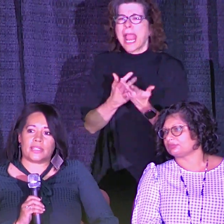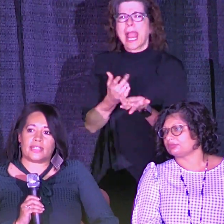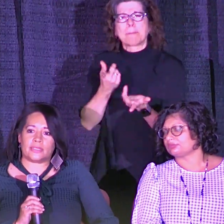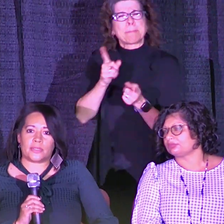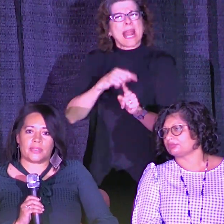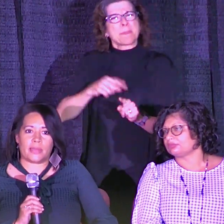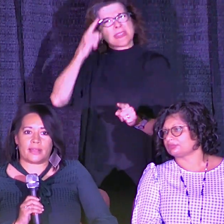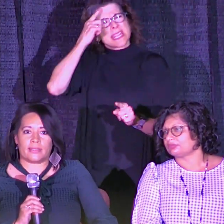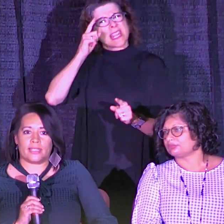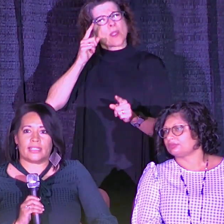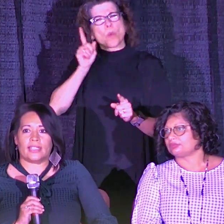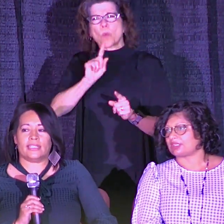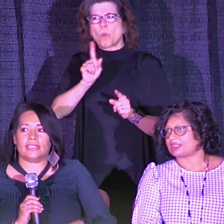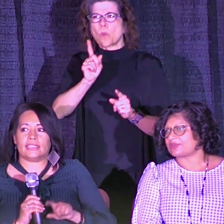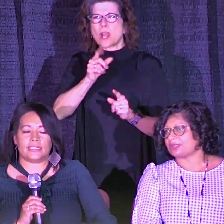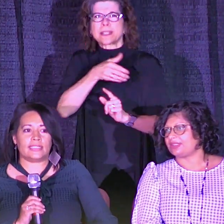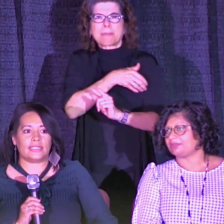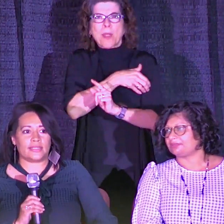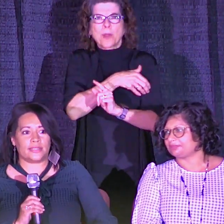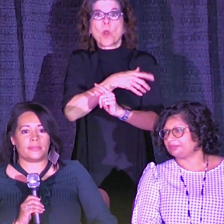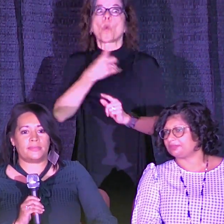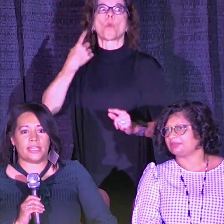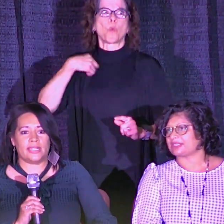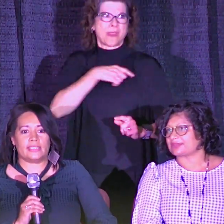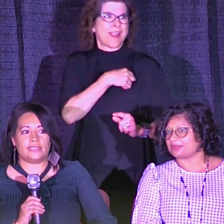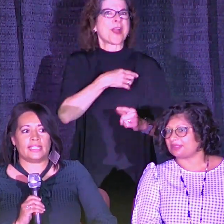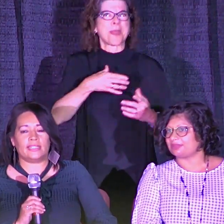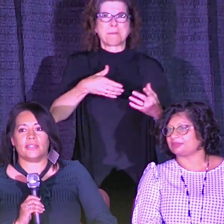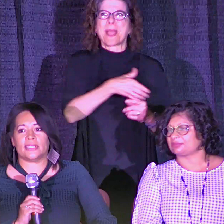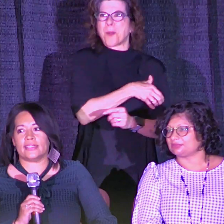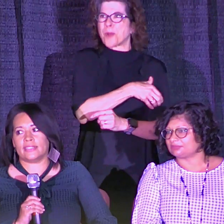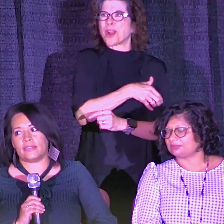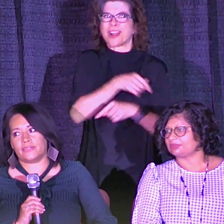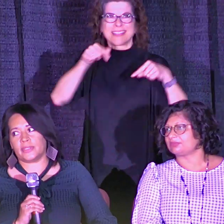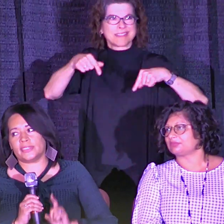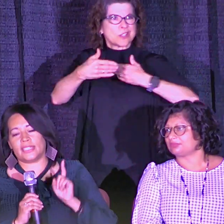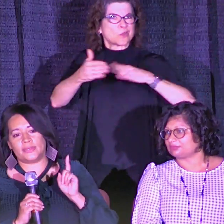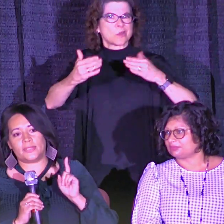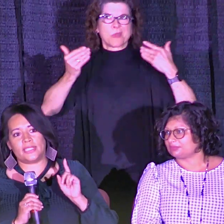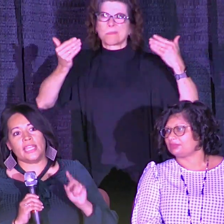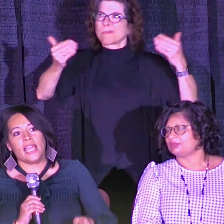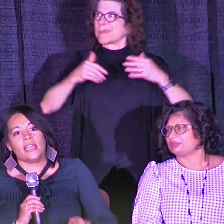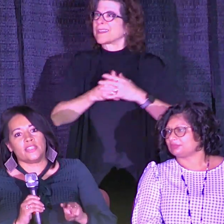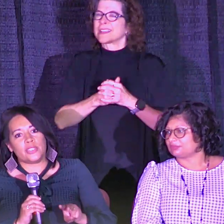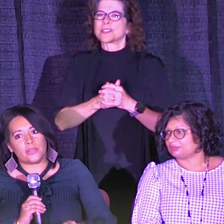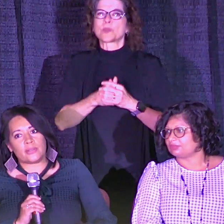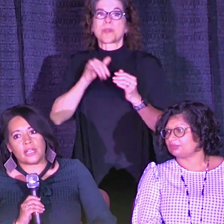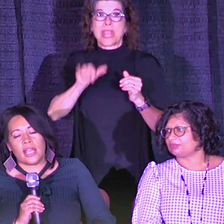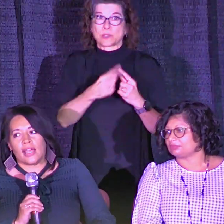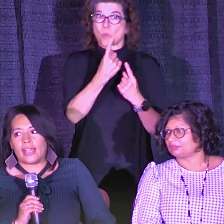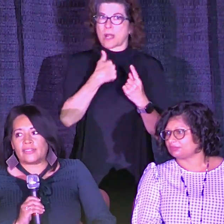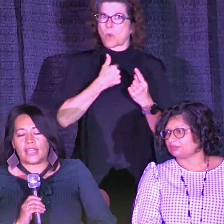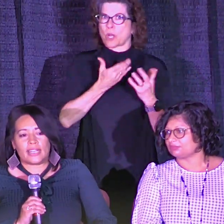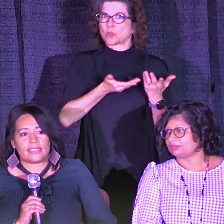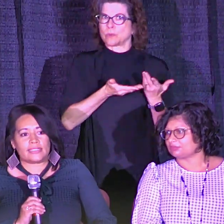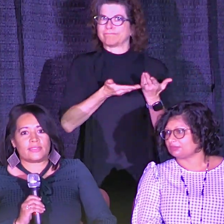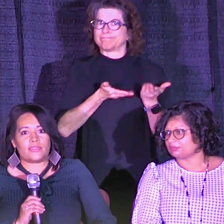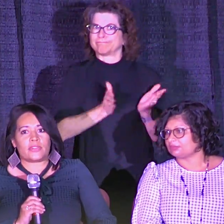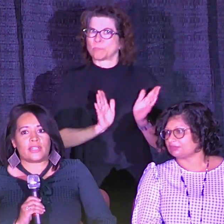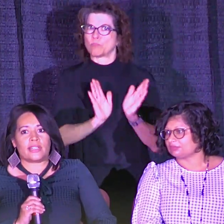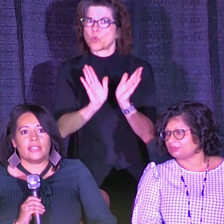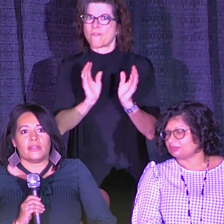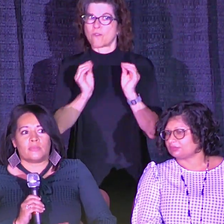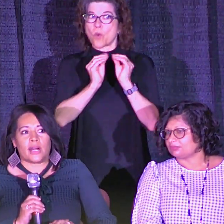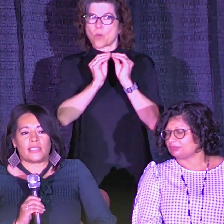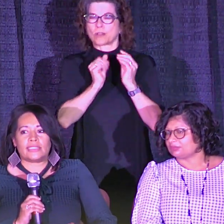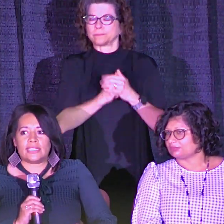gonna realize we're the power? And I think that's in this room and beyond, and I wanna carry that forward, so that's one. Two, I have an ask